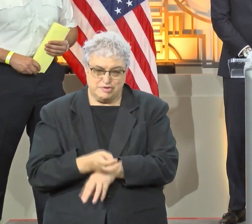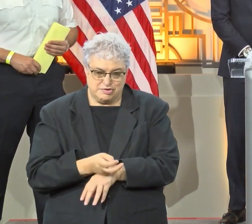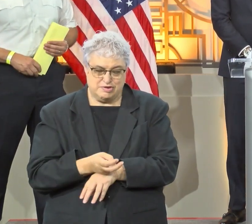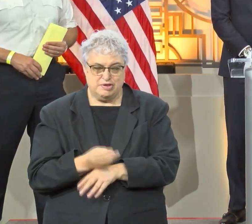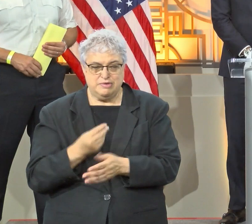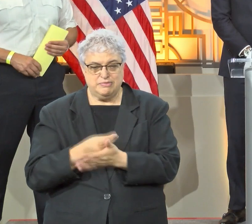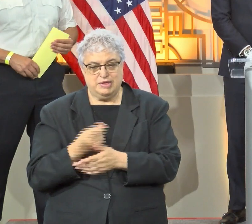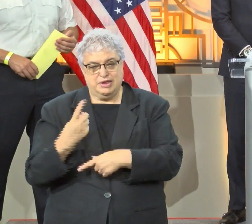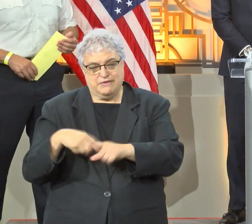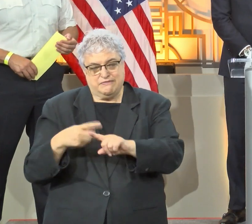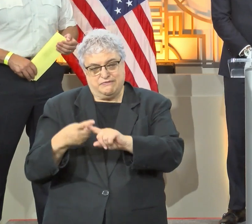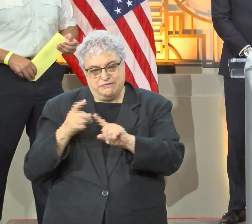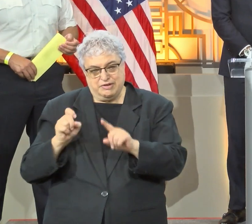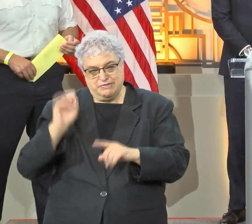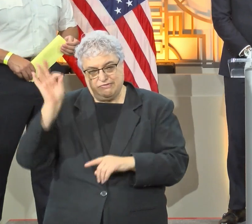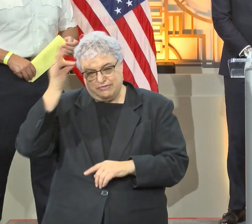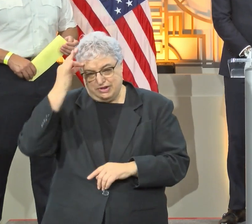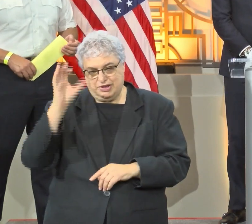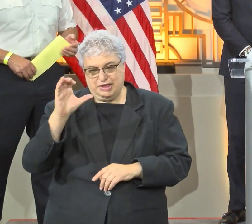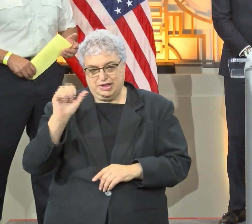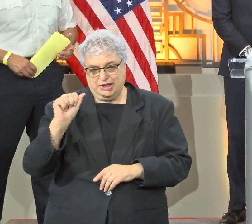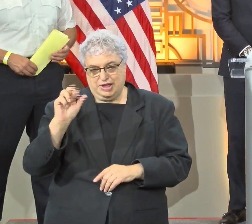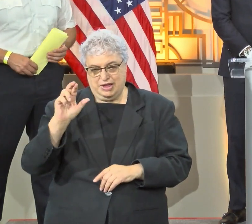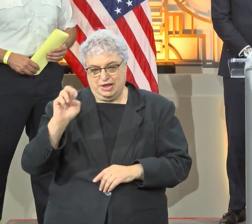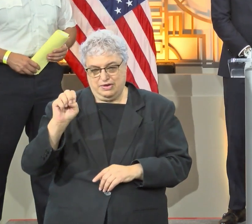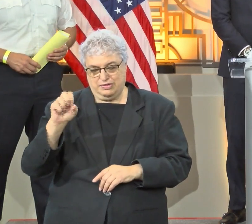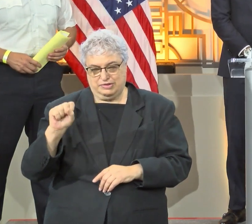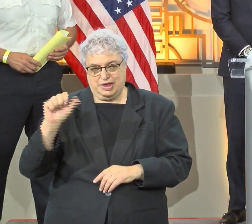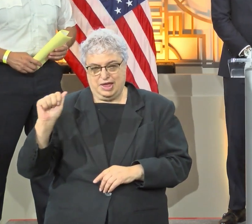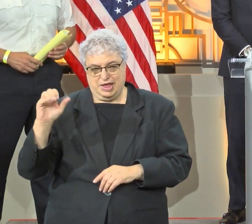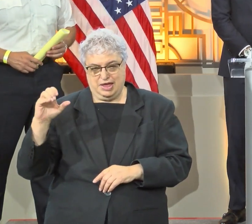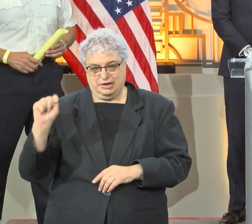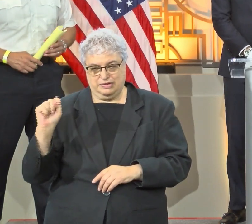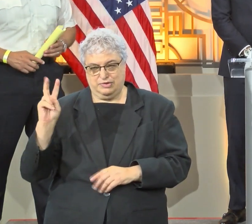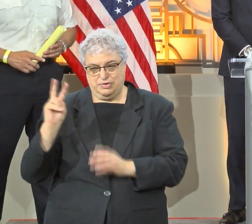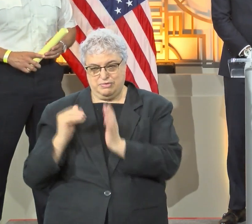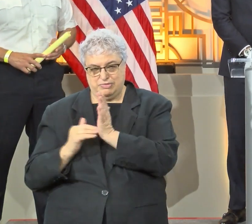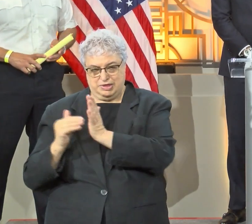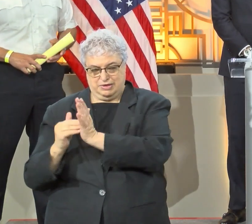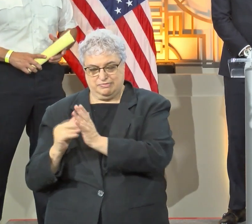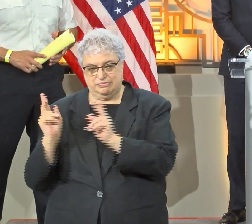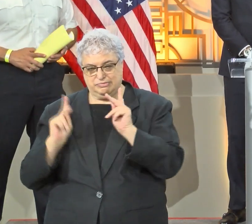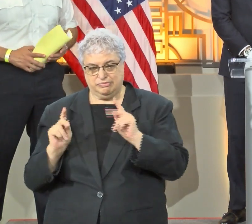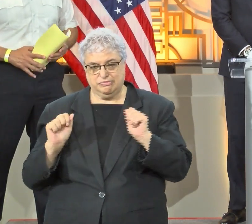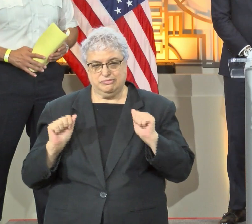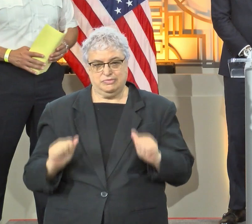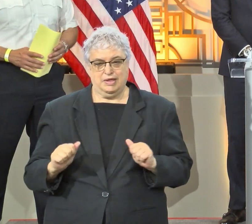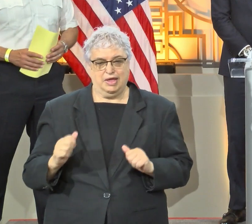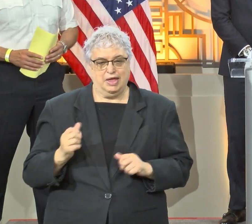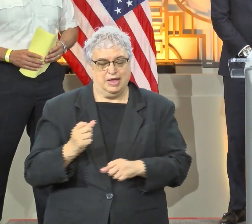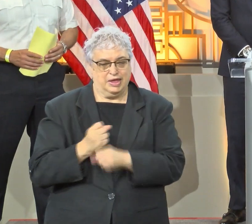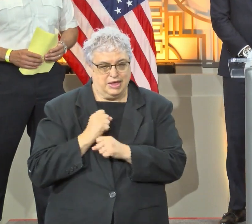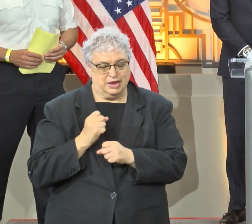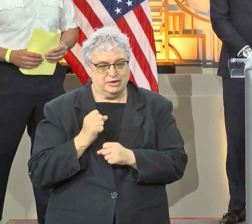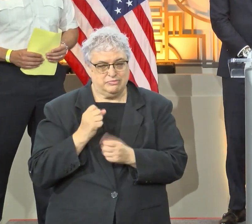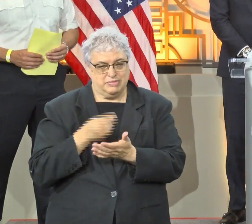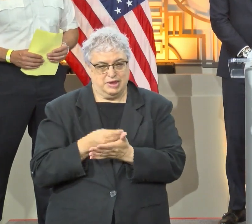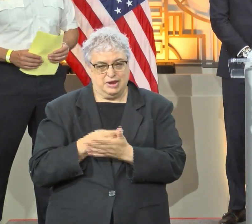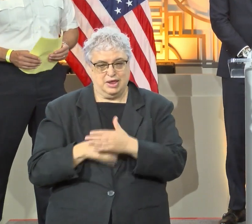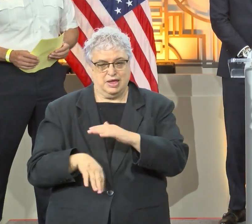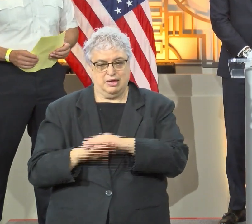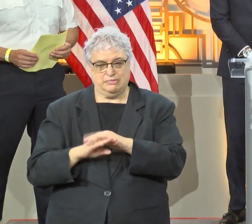will come from the city's federal CARES and Act allocation. Individuals will be eligible for grants up